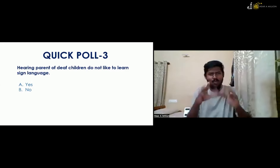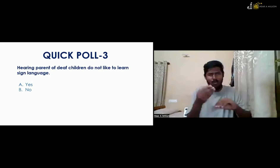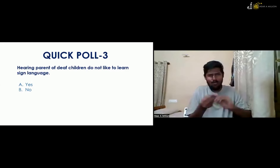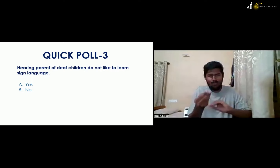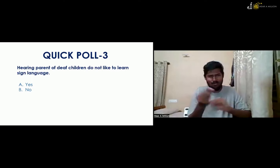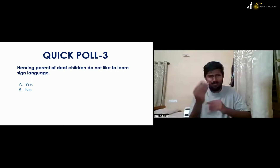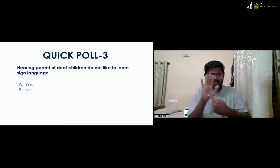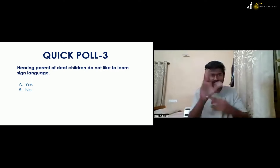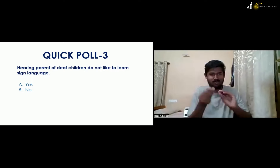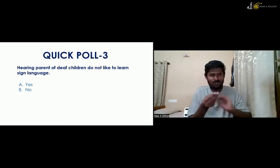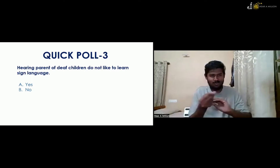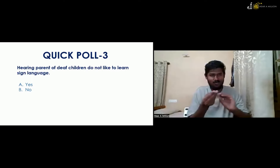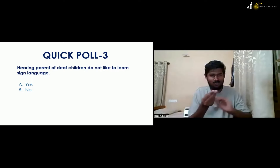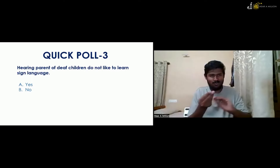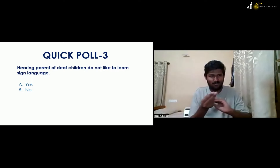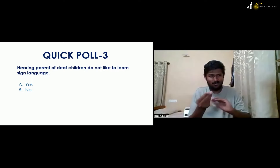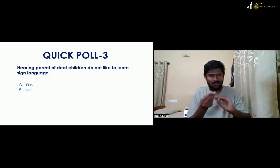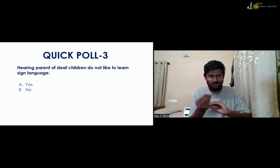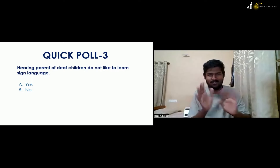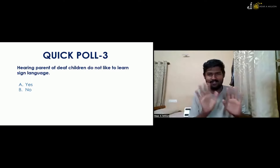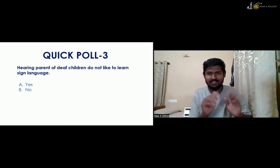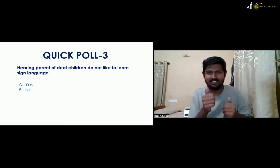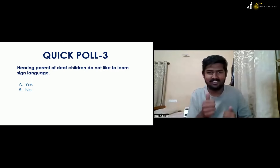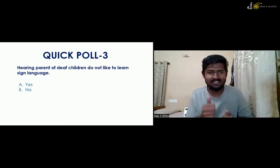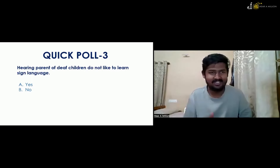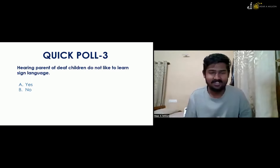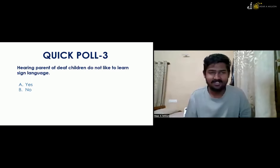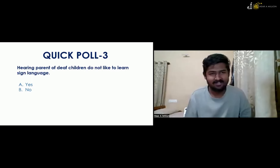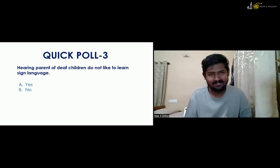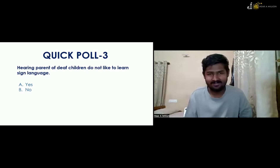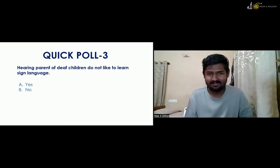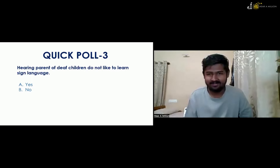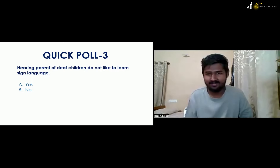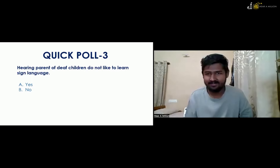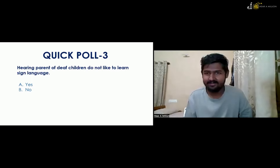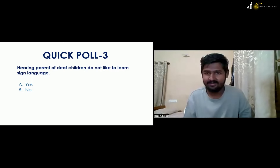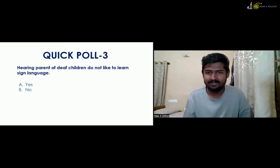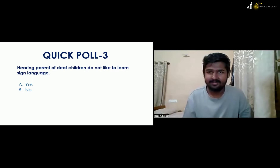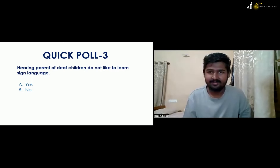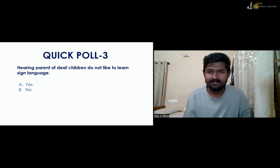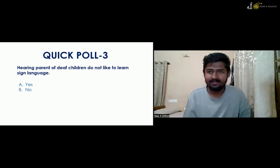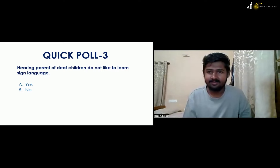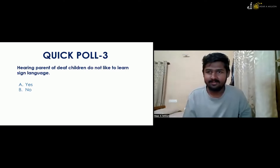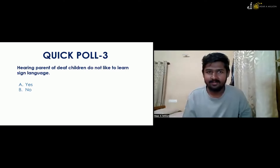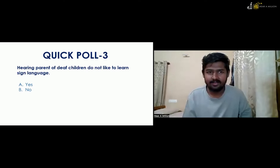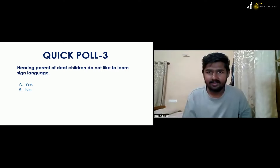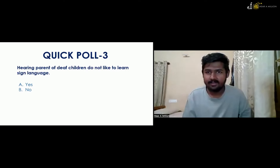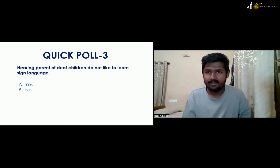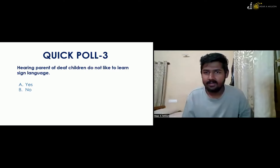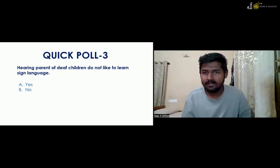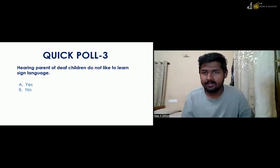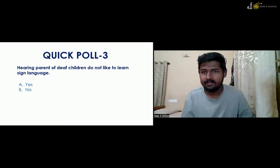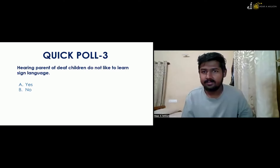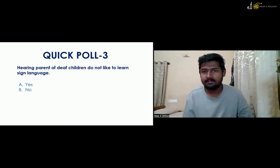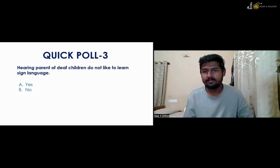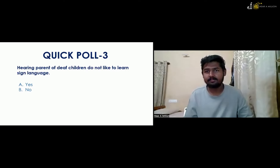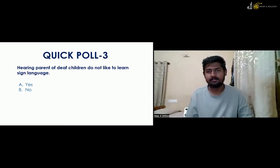Ashna, you are asking. Yes, if you have answered, if you have answered the poll question, just wait for a while and we will be showing you the results